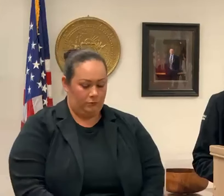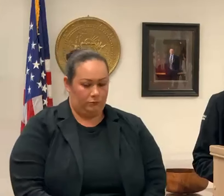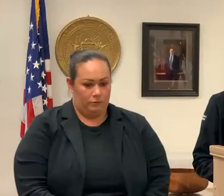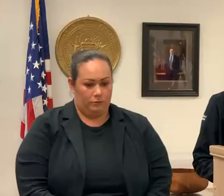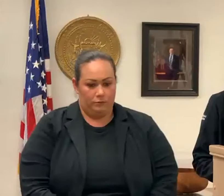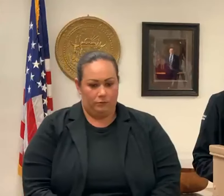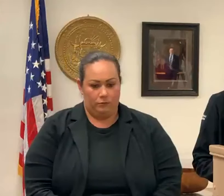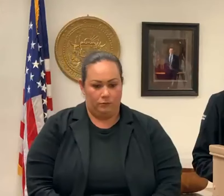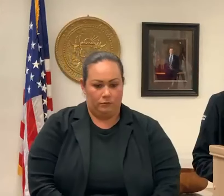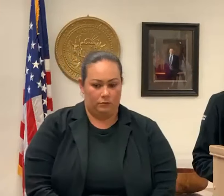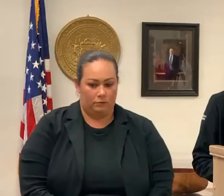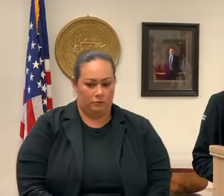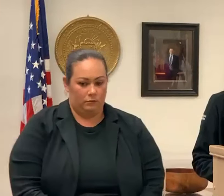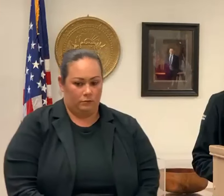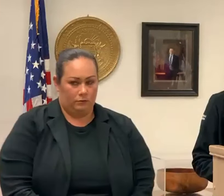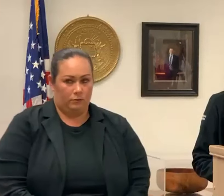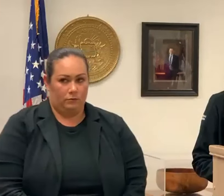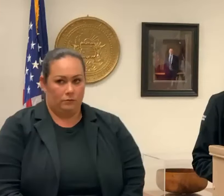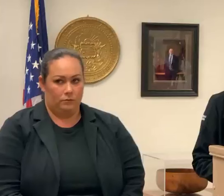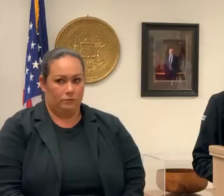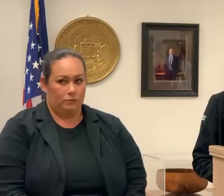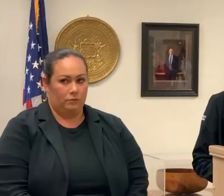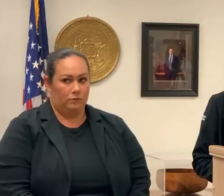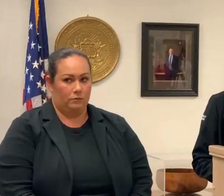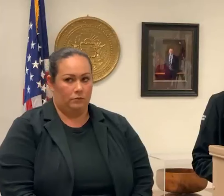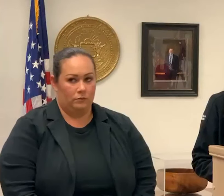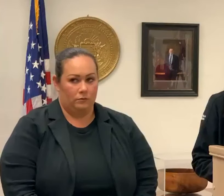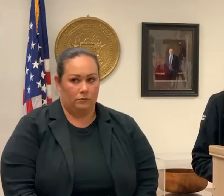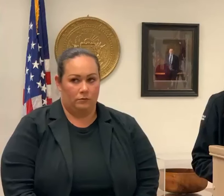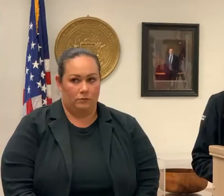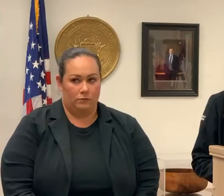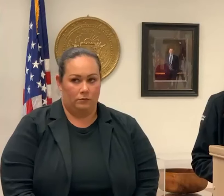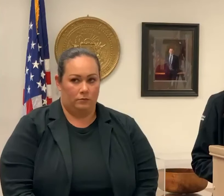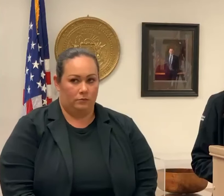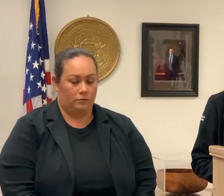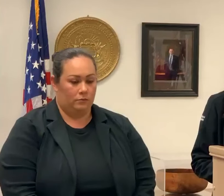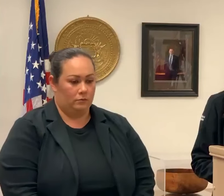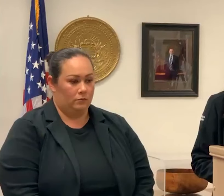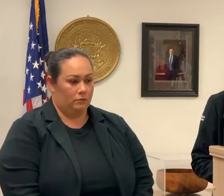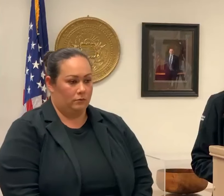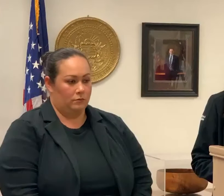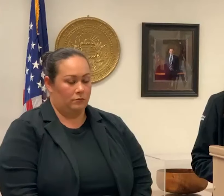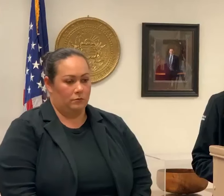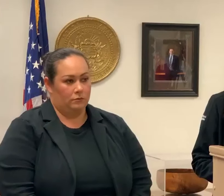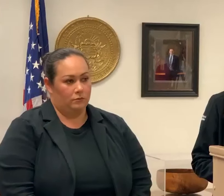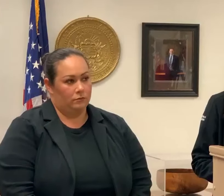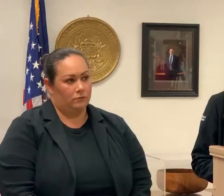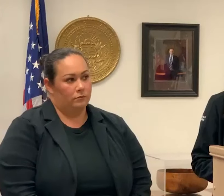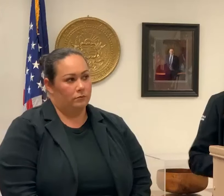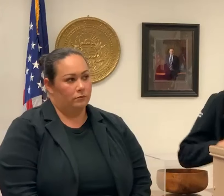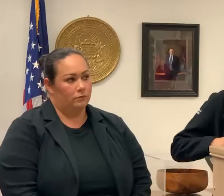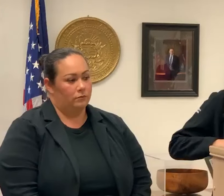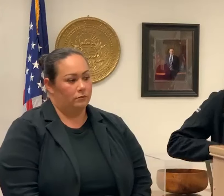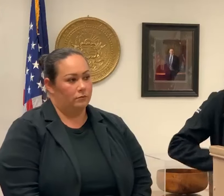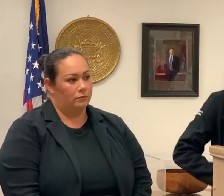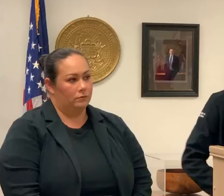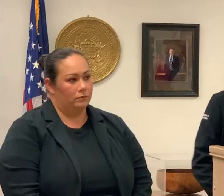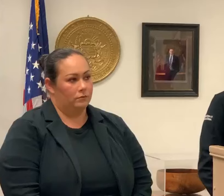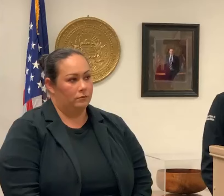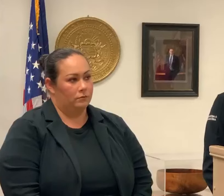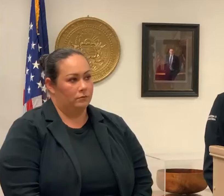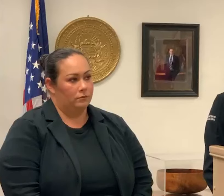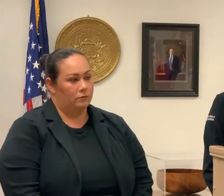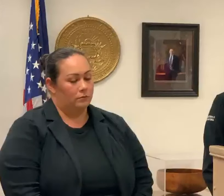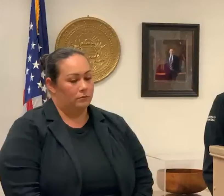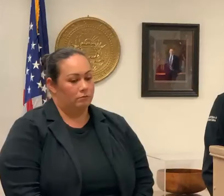What do people have to do to apply? Who would be, which businesses would be eligible and not, what that differentiation is? The